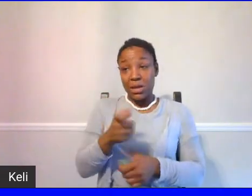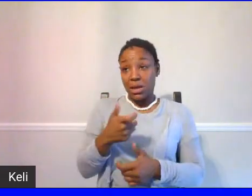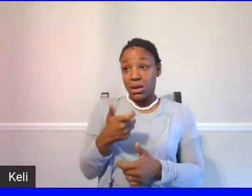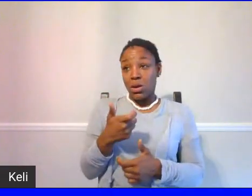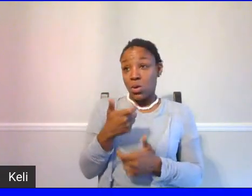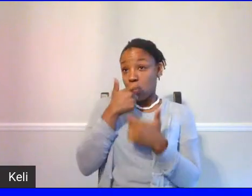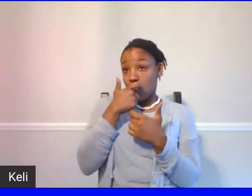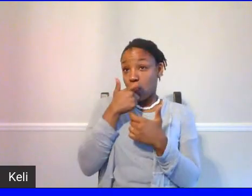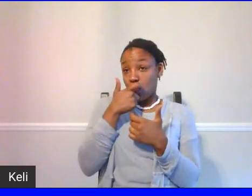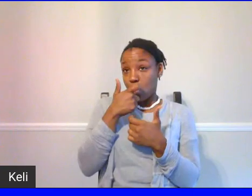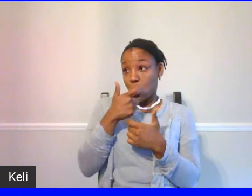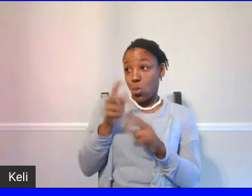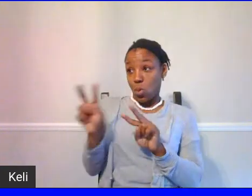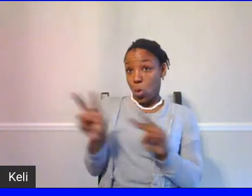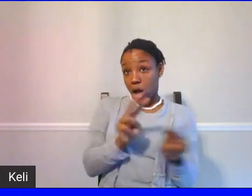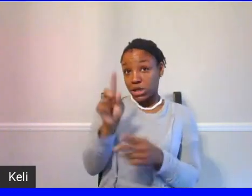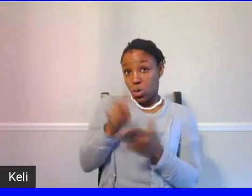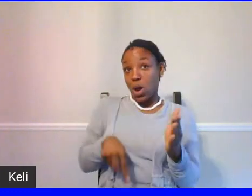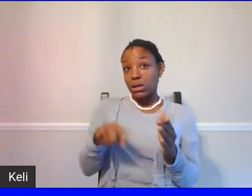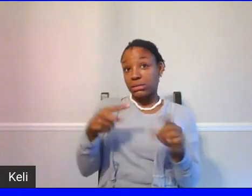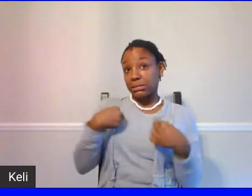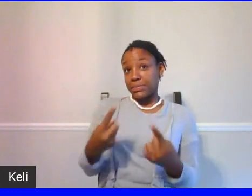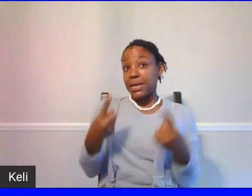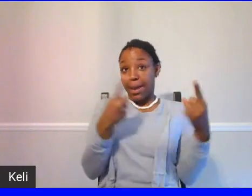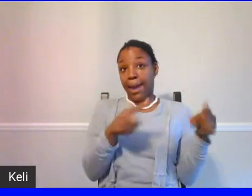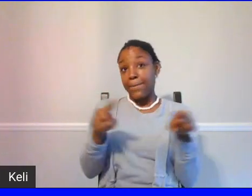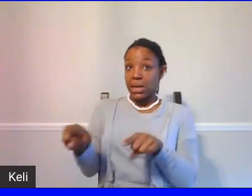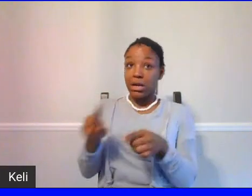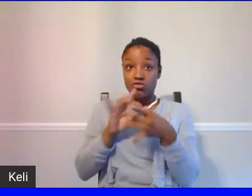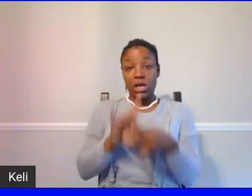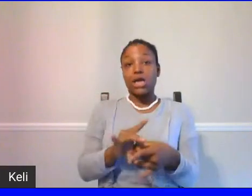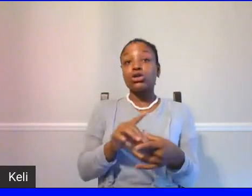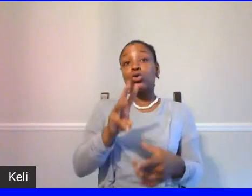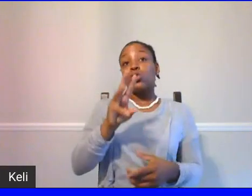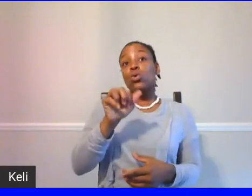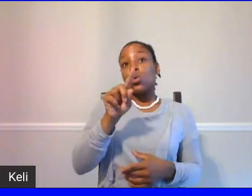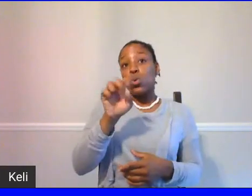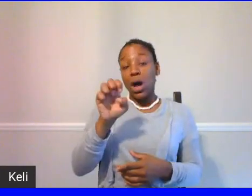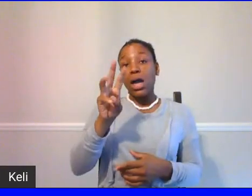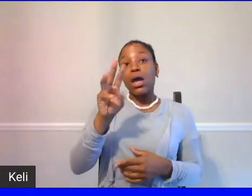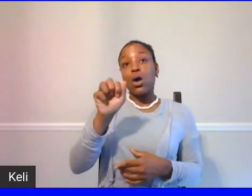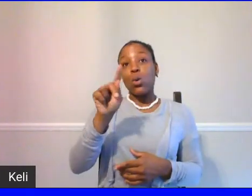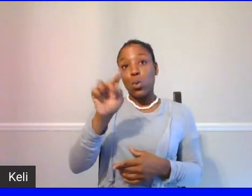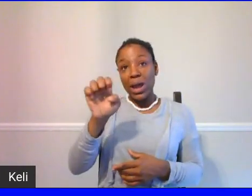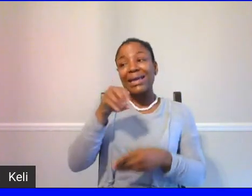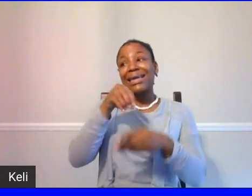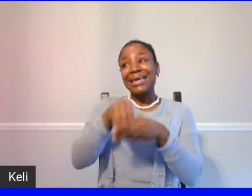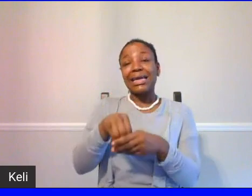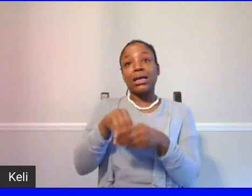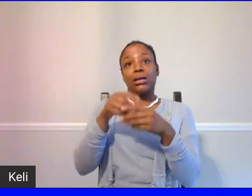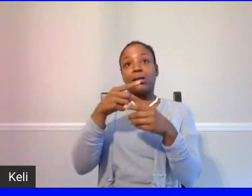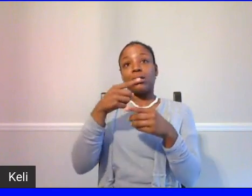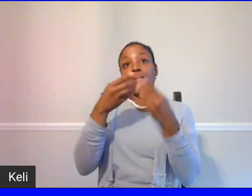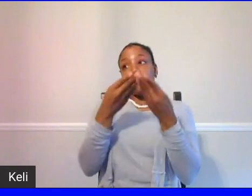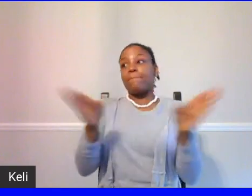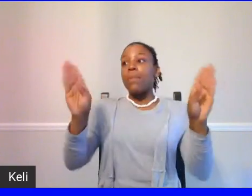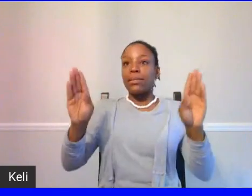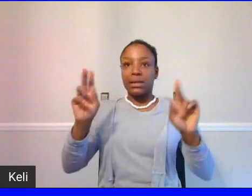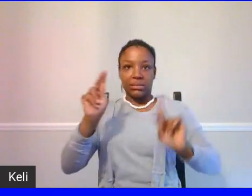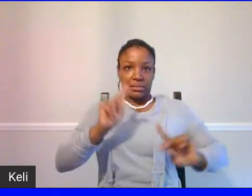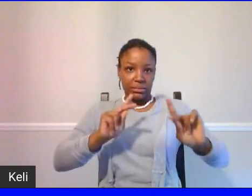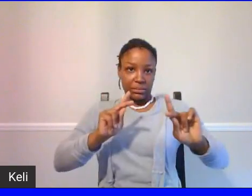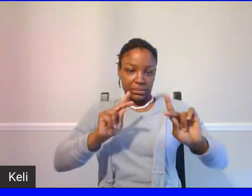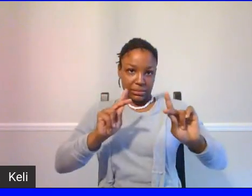watching what's been happening in terms of how the Wide Awakes have been manifesting in public space. So I want to ask you about that, but